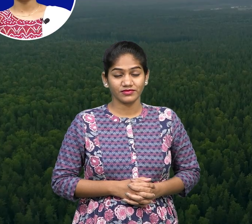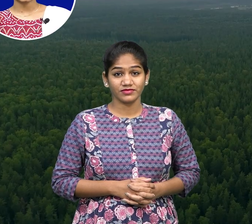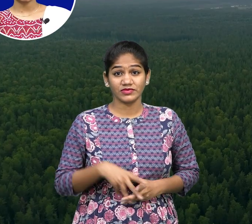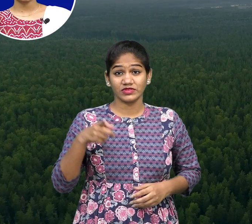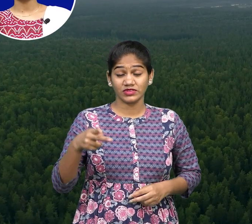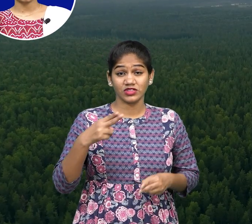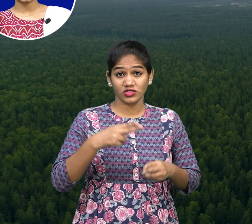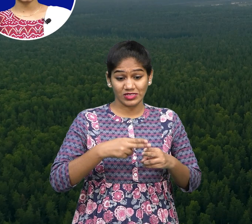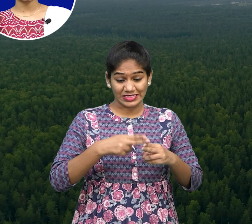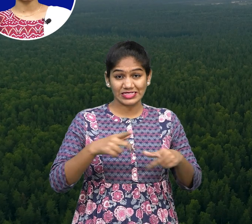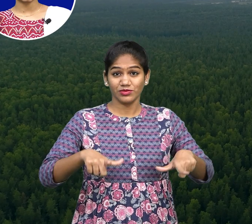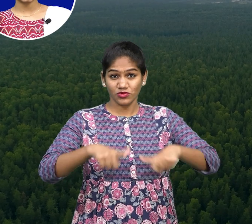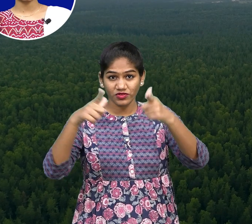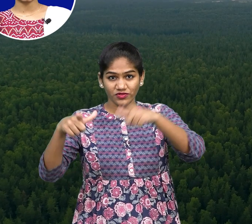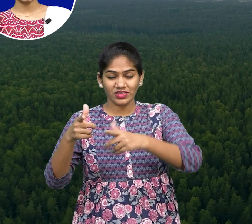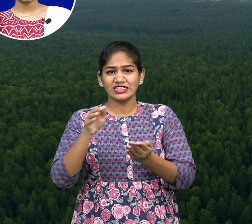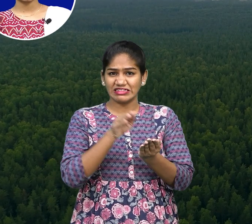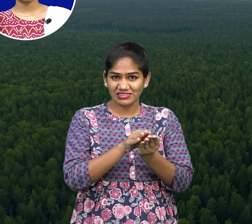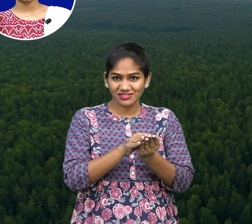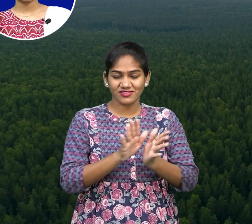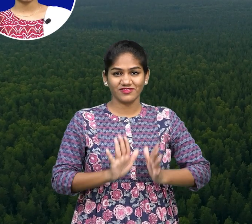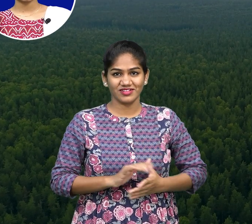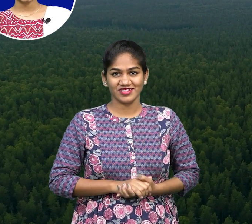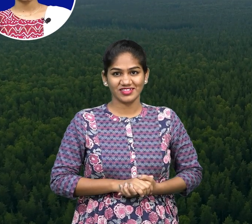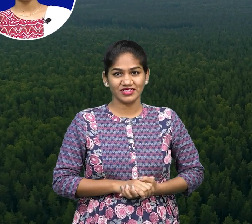In the name of forest conservation,